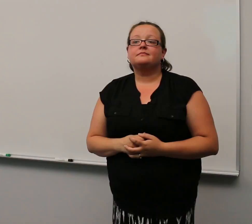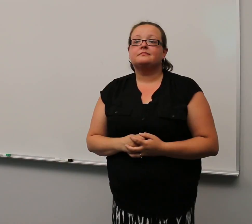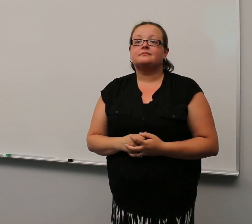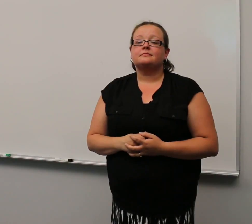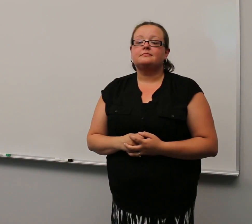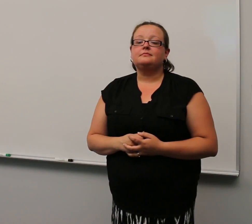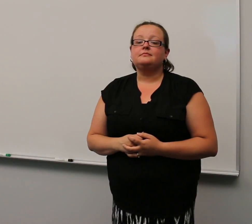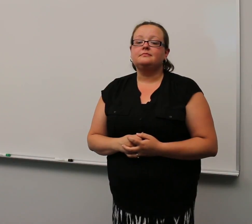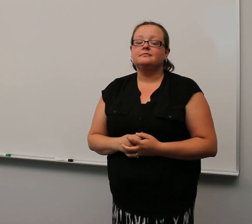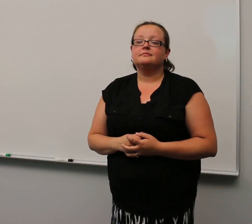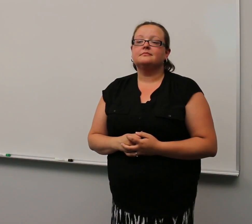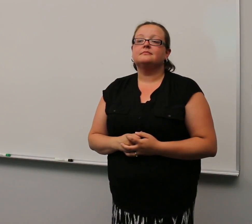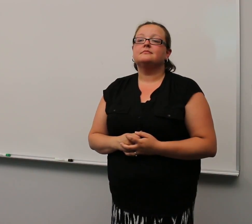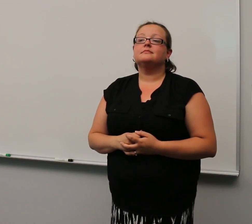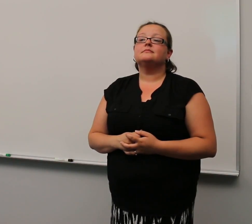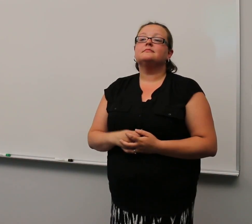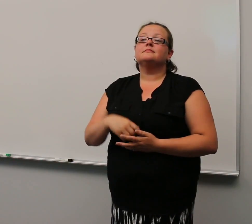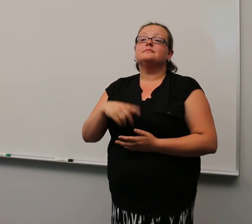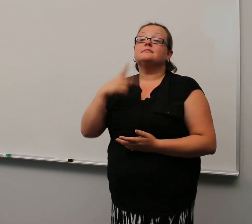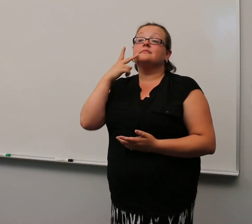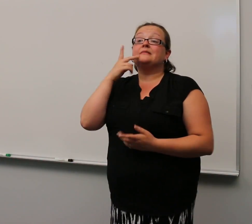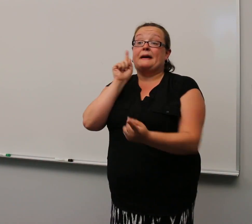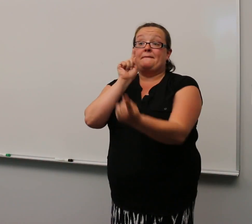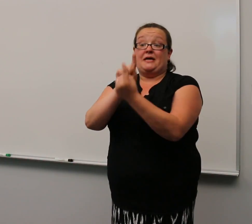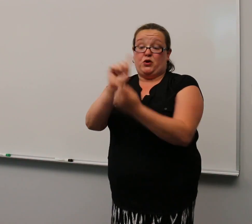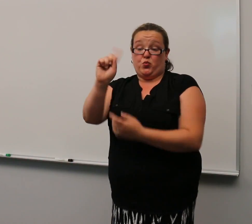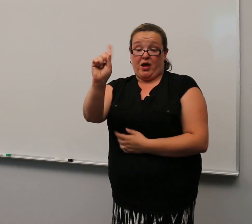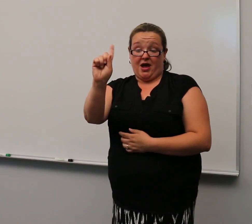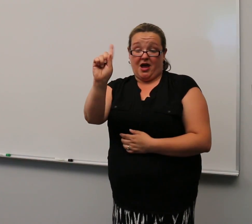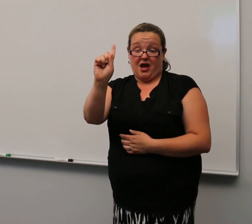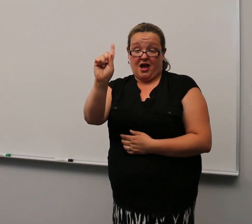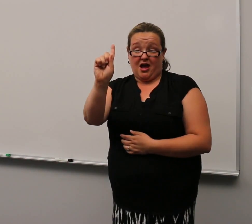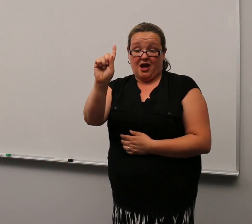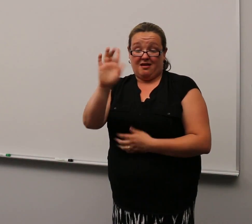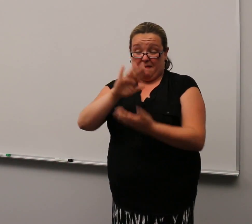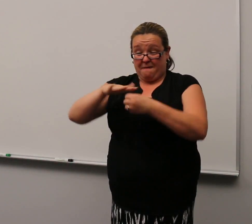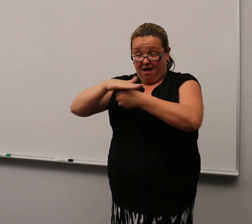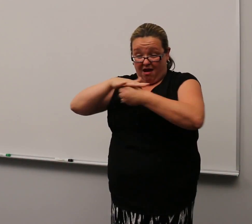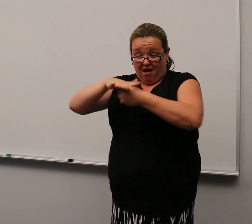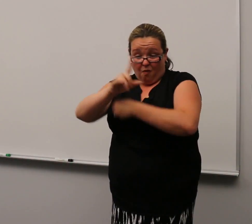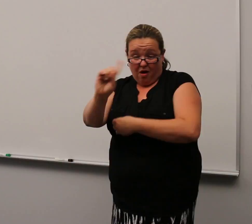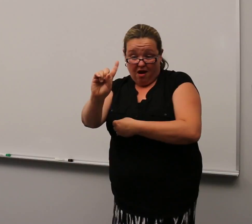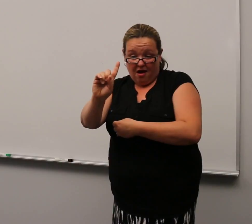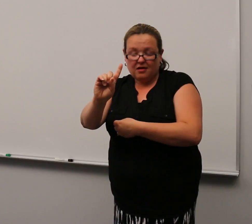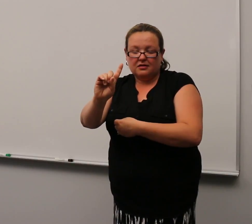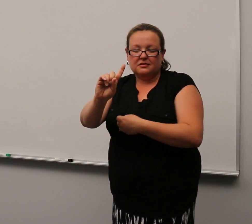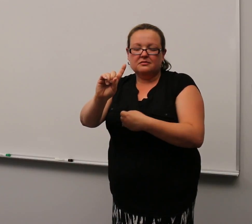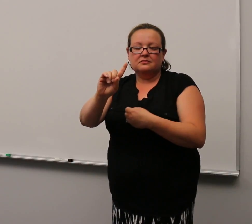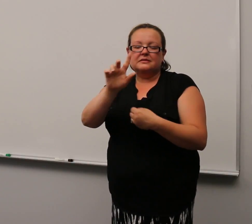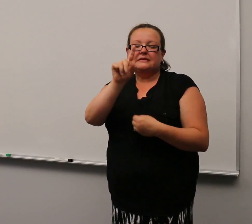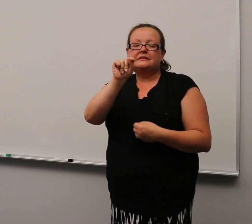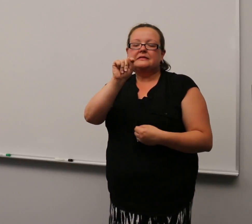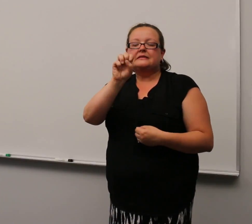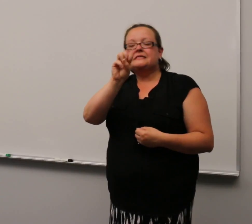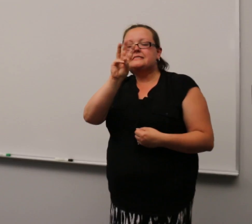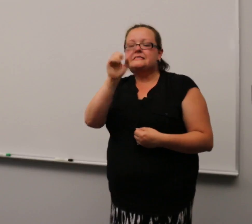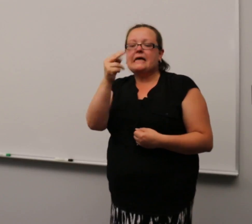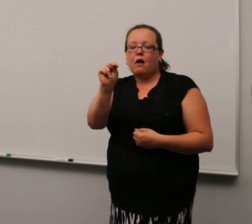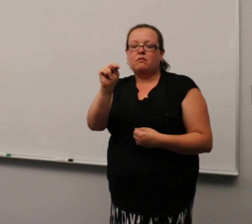called councillors or aldermen, and they meet at their city or town hall. Each level of government also has a leader.